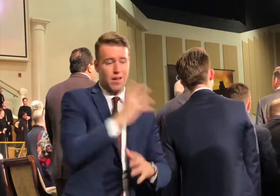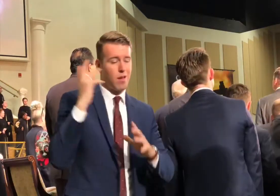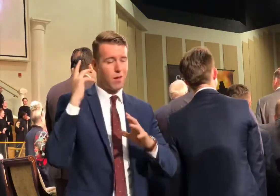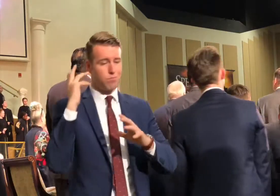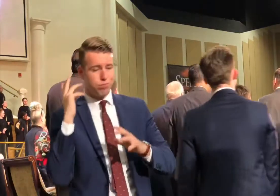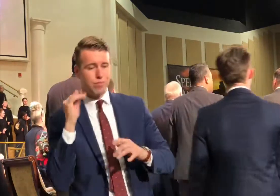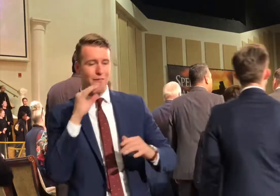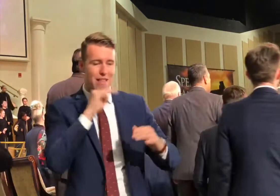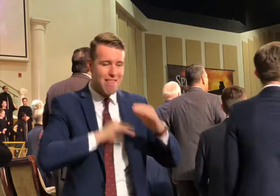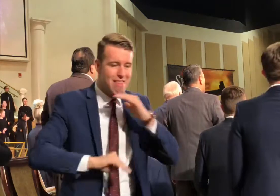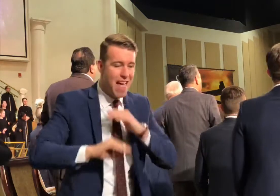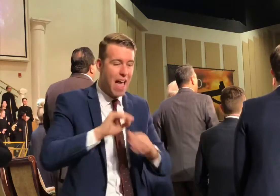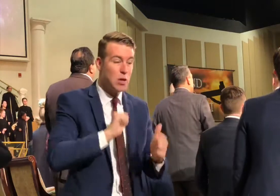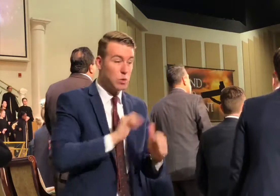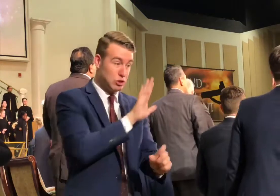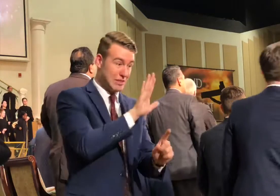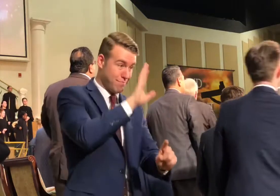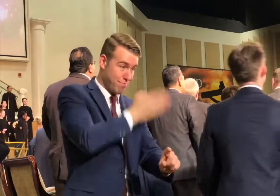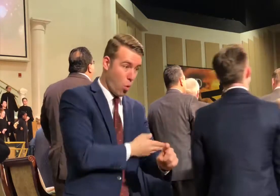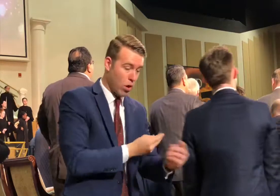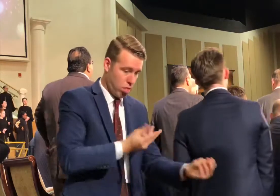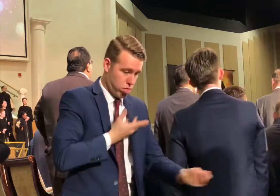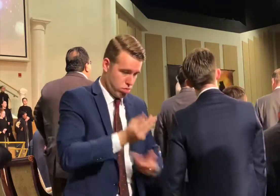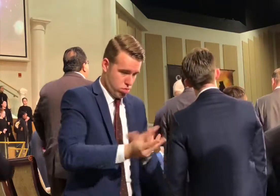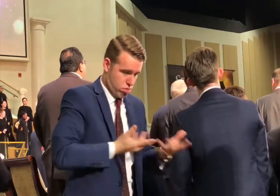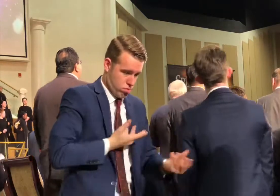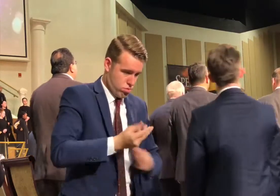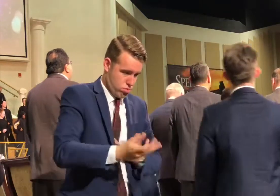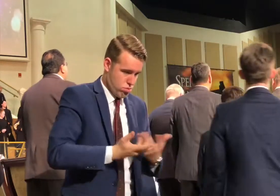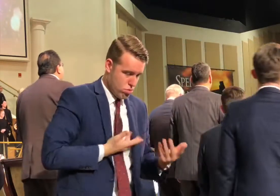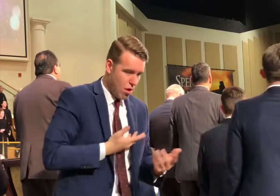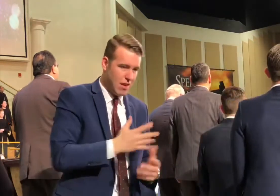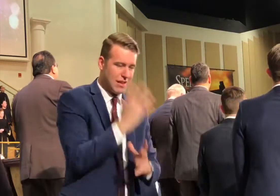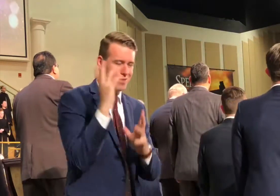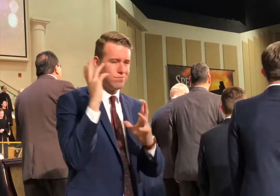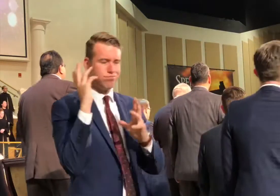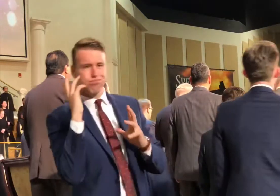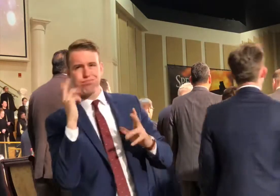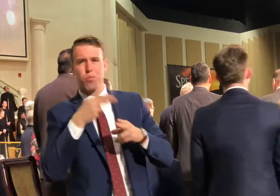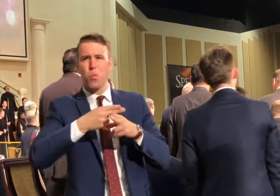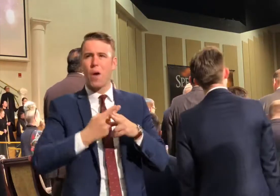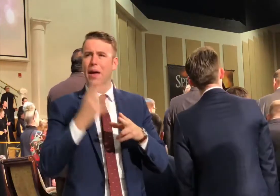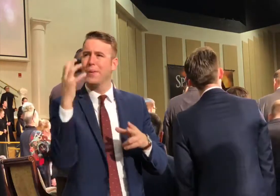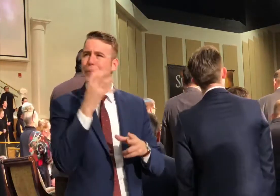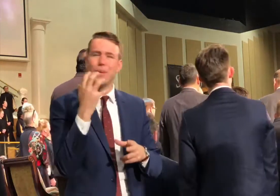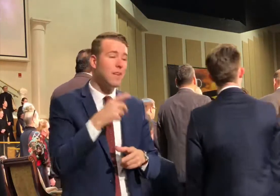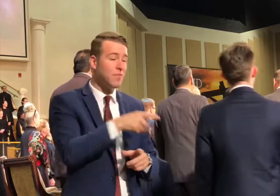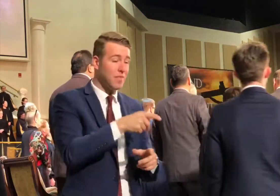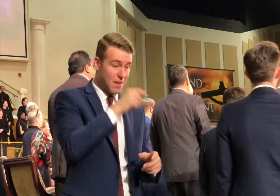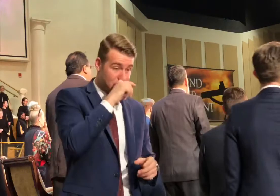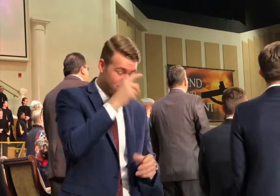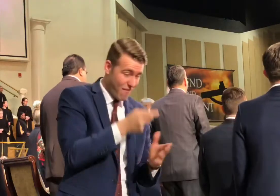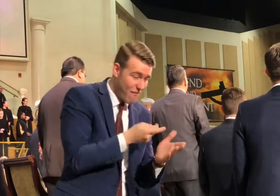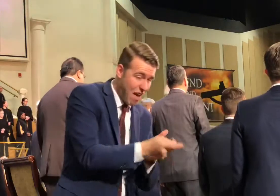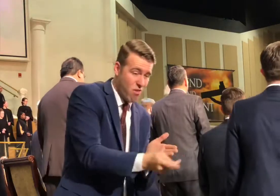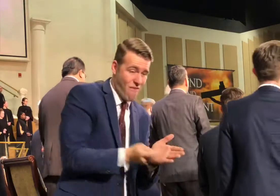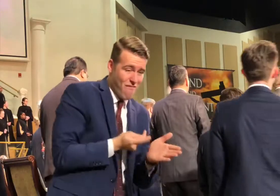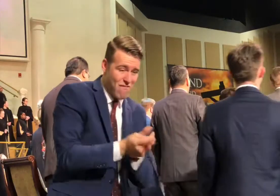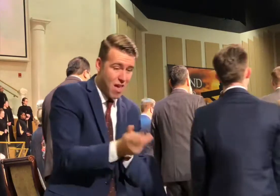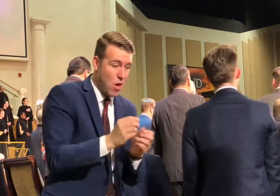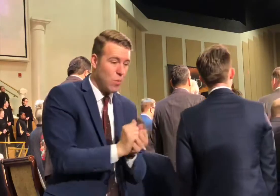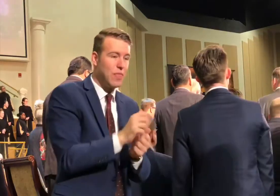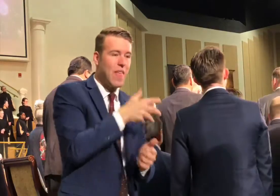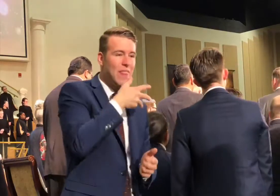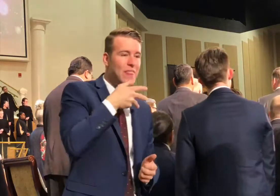of lies that his boys have told him. He carries the weight of all the failures and the